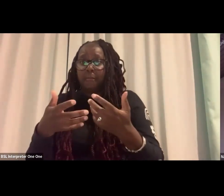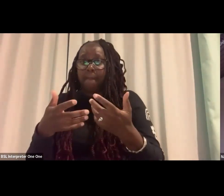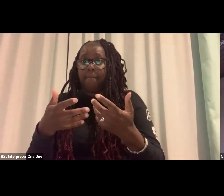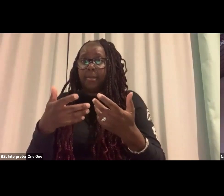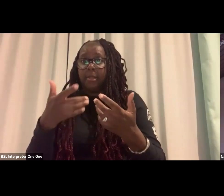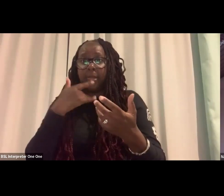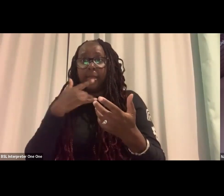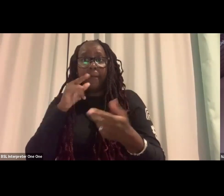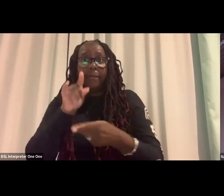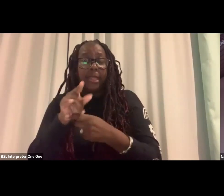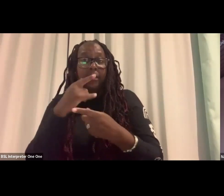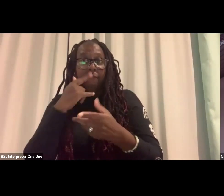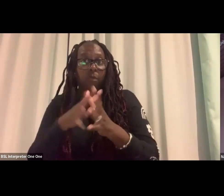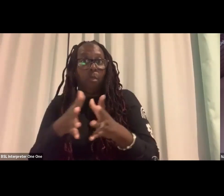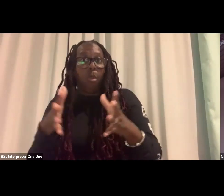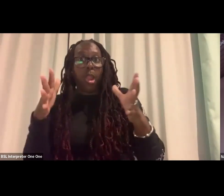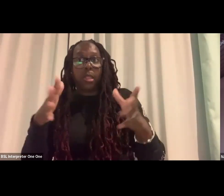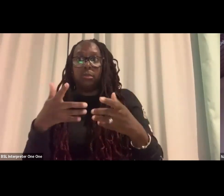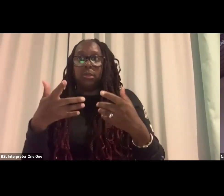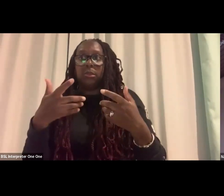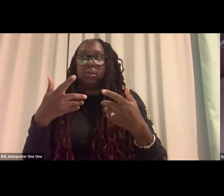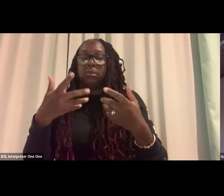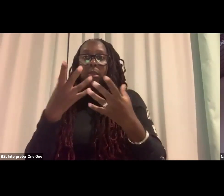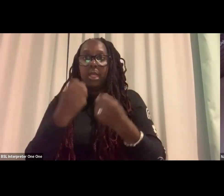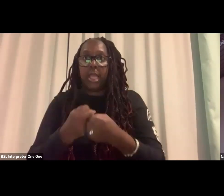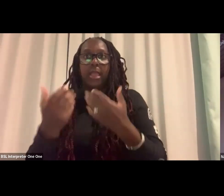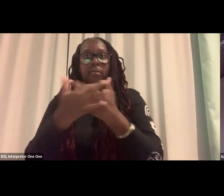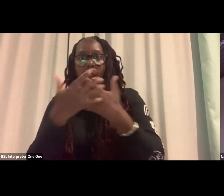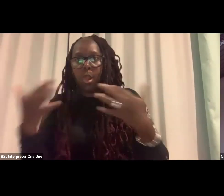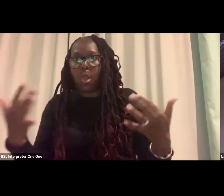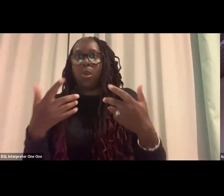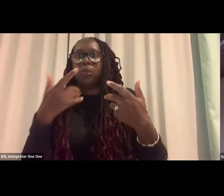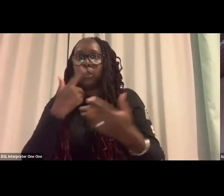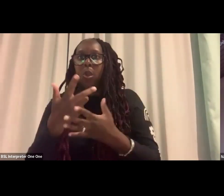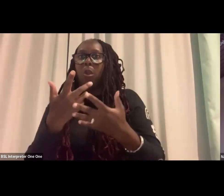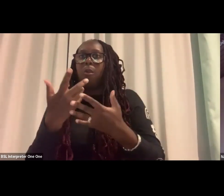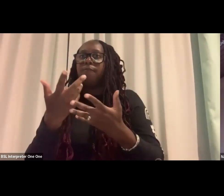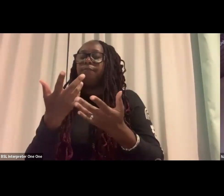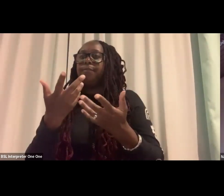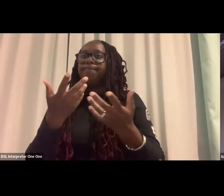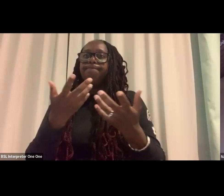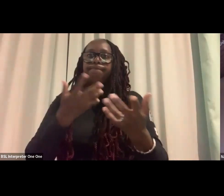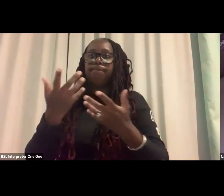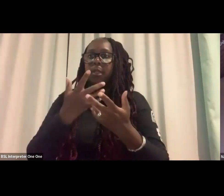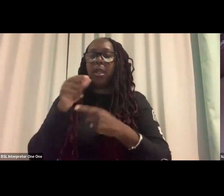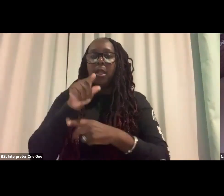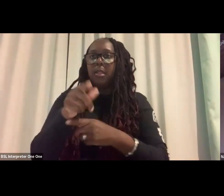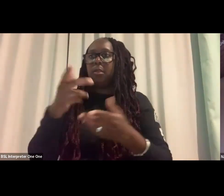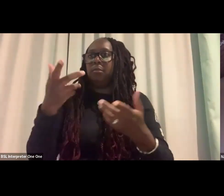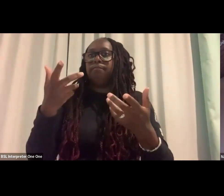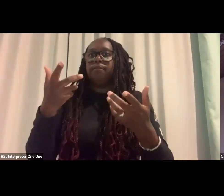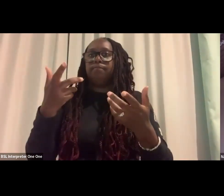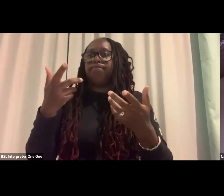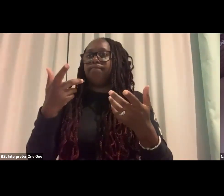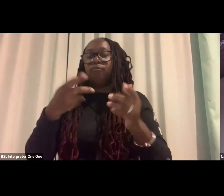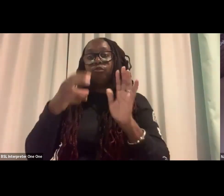consultation tool with the population, but we still have, of course, lots of interrogation regarding this common